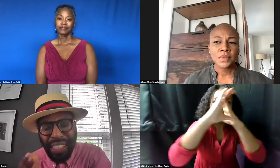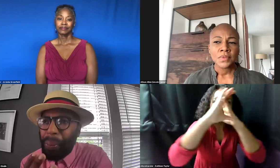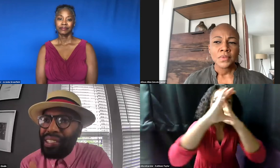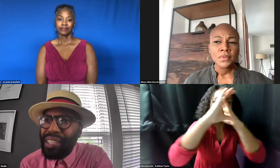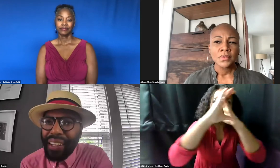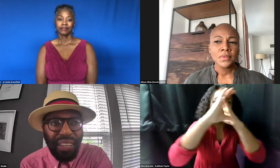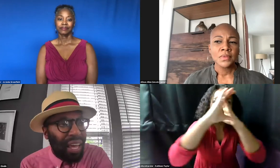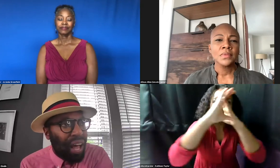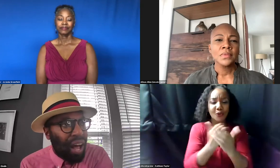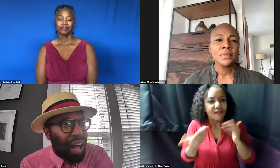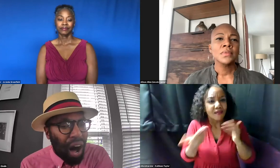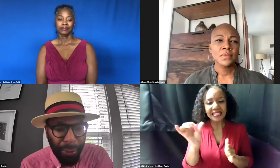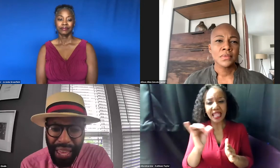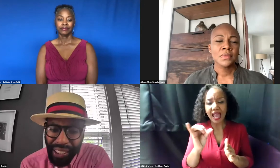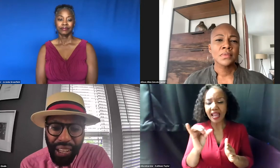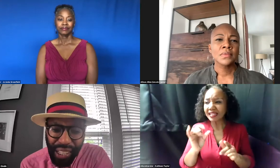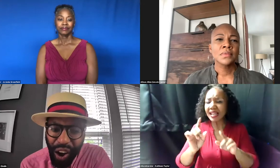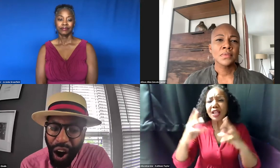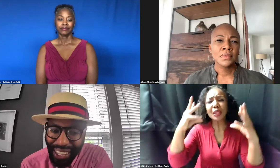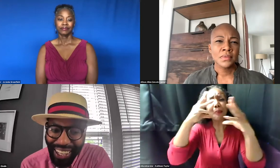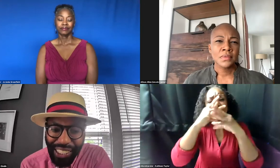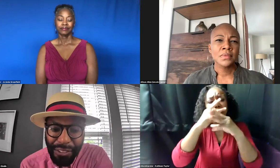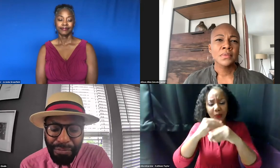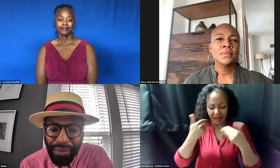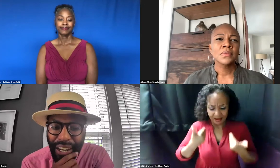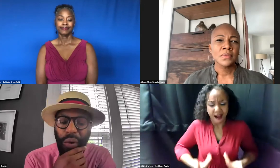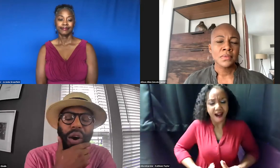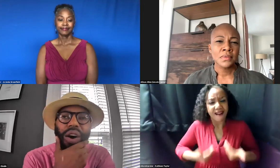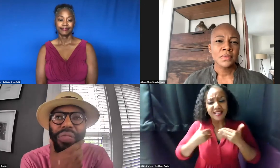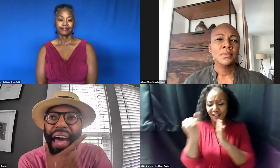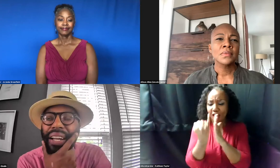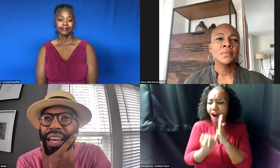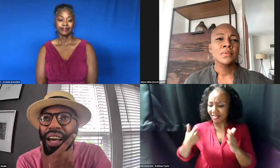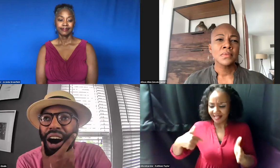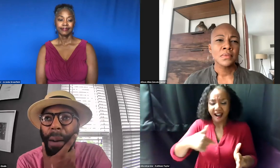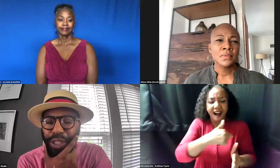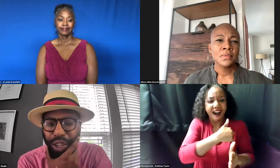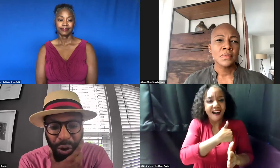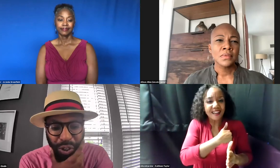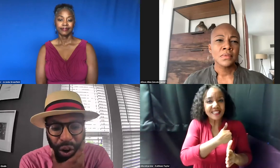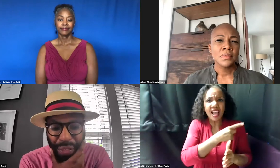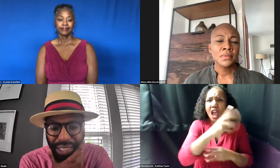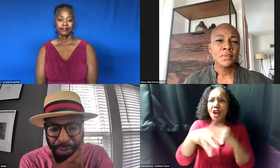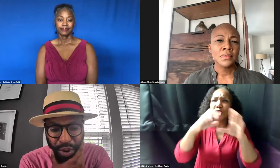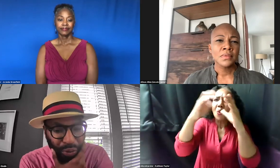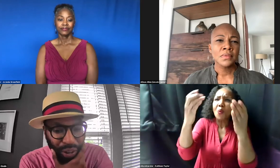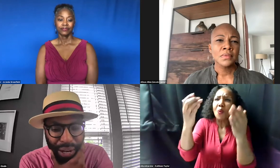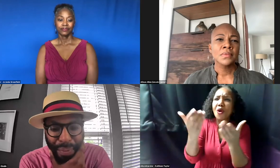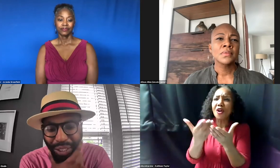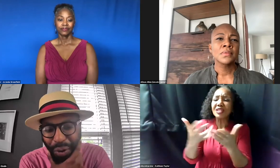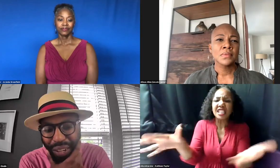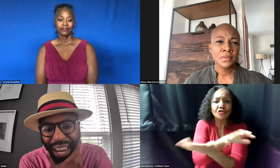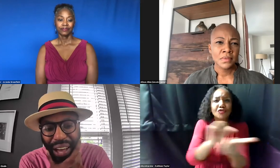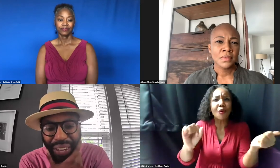all need to protect the beauty that is us and the art that is us. And in a world that obscures all that's beautiful